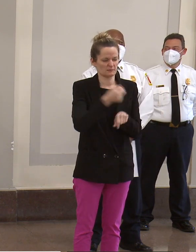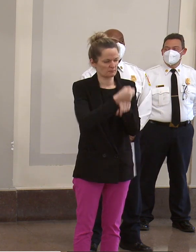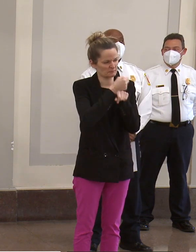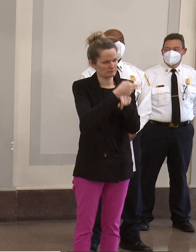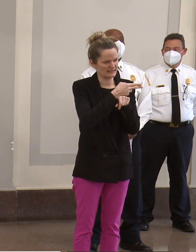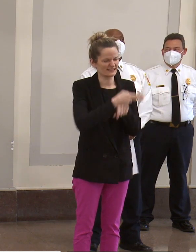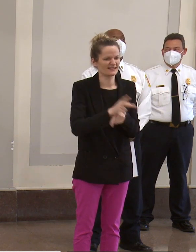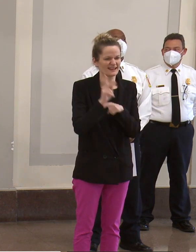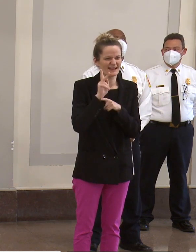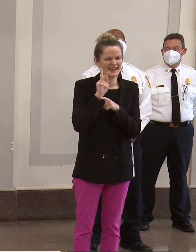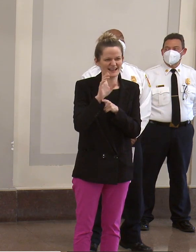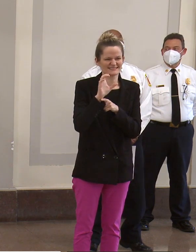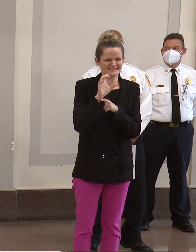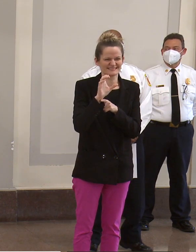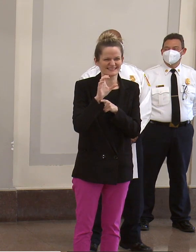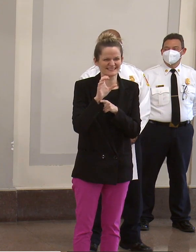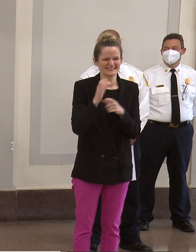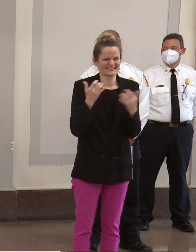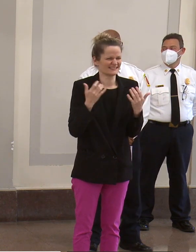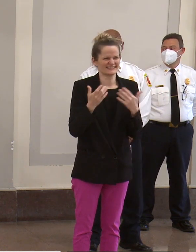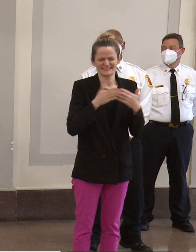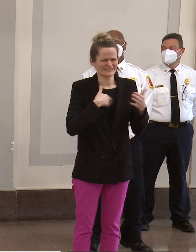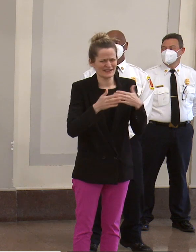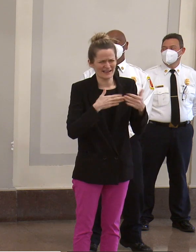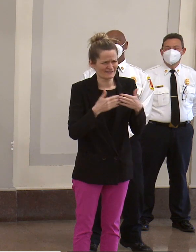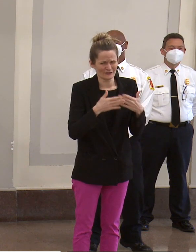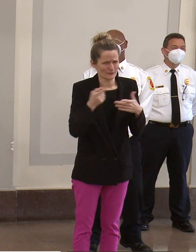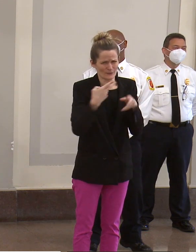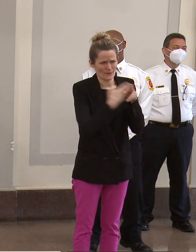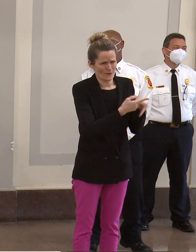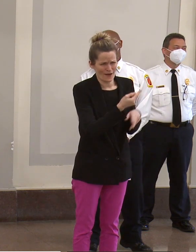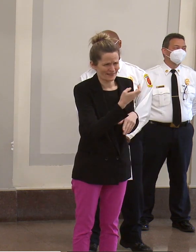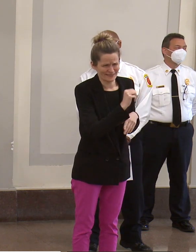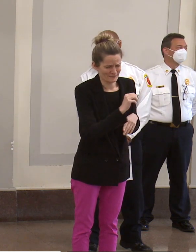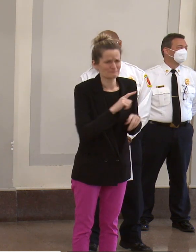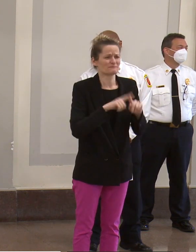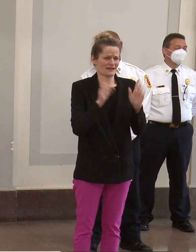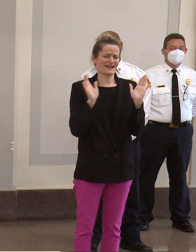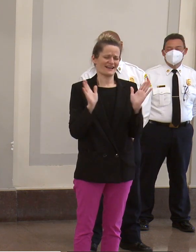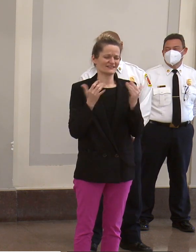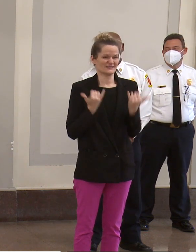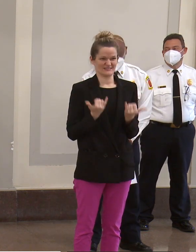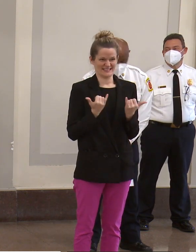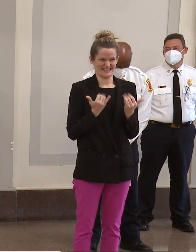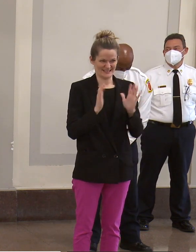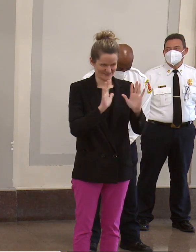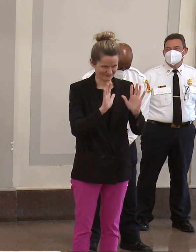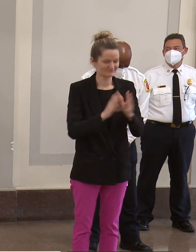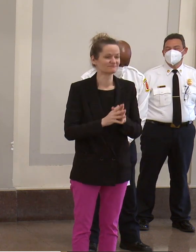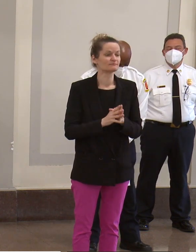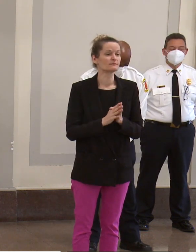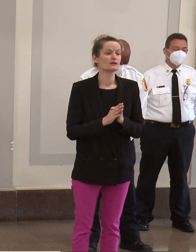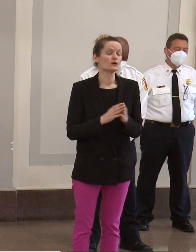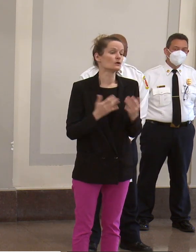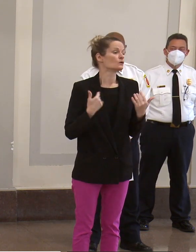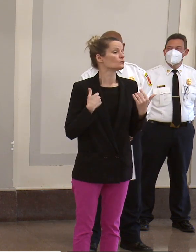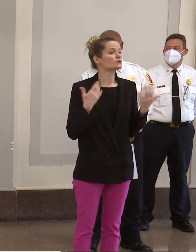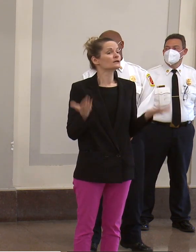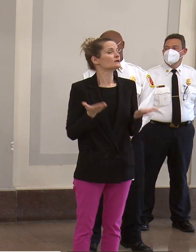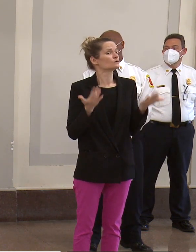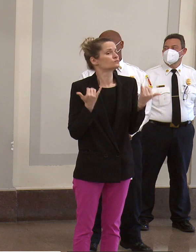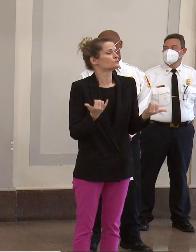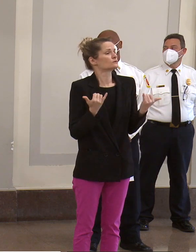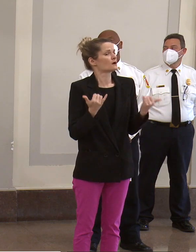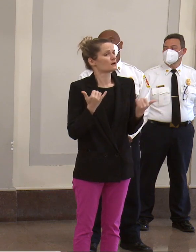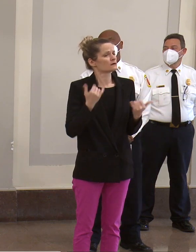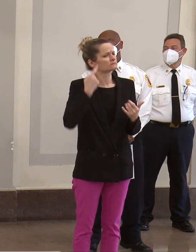Oakland, Las Vegas, whatever they're called these days. But we are here today with our Health Commissioner,